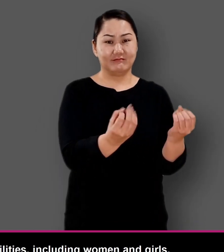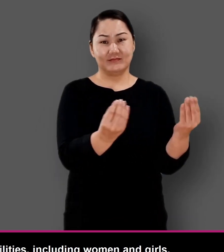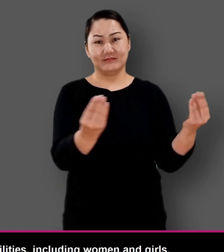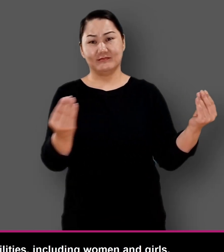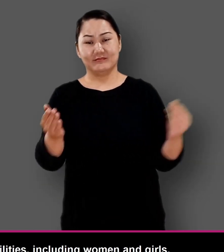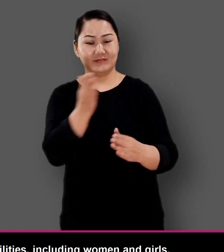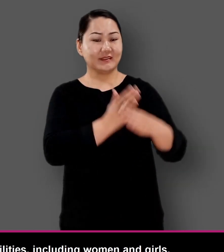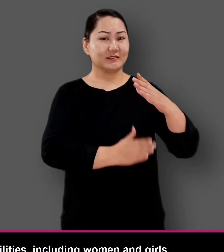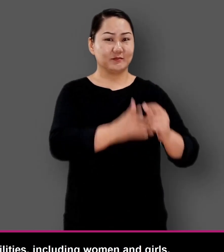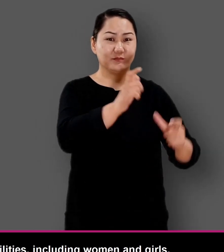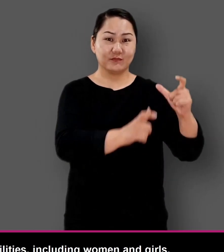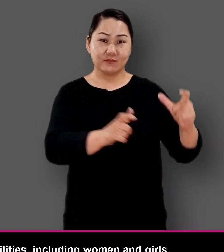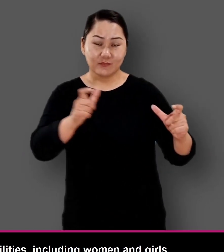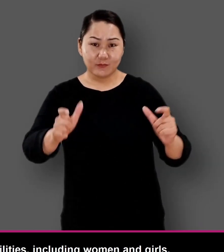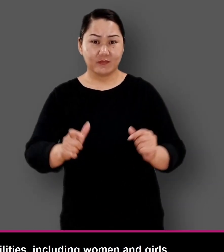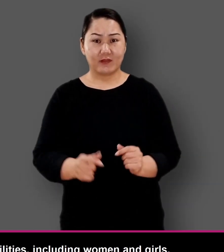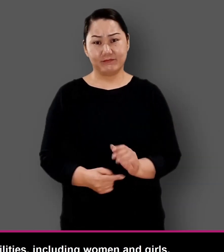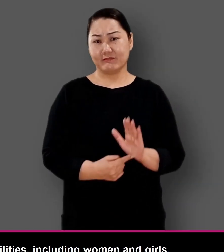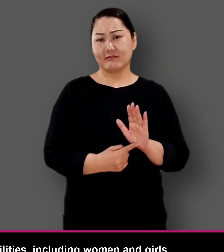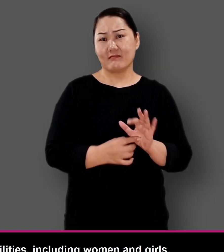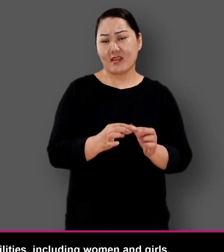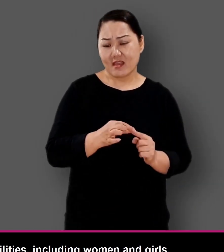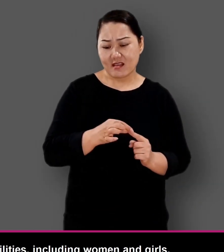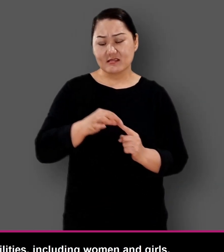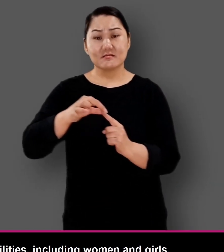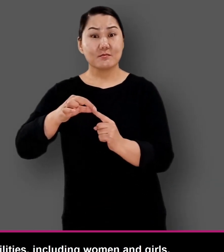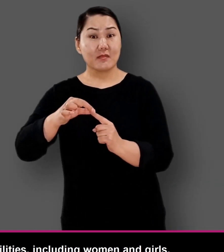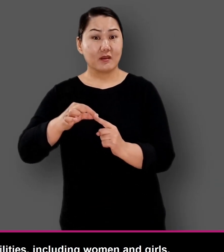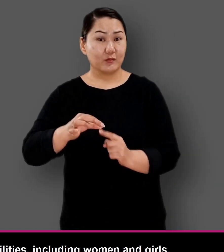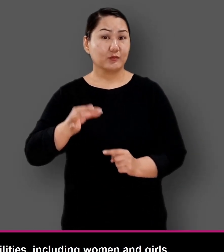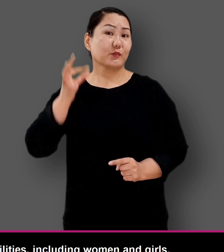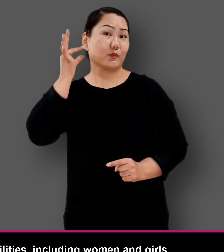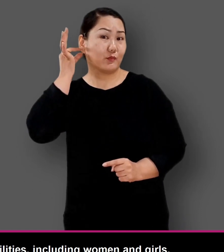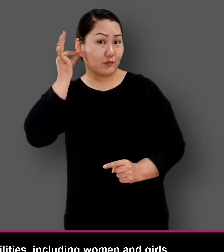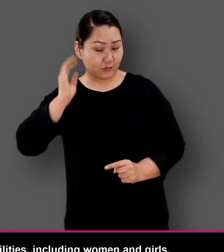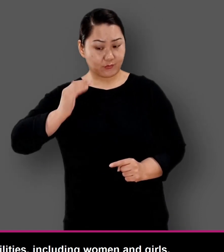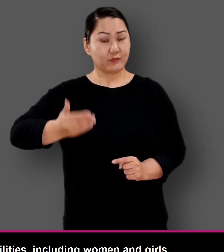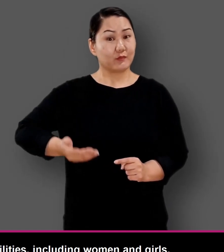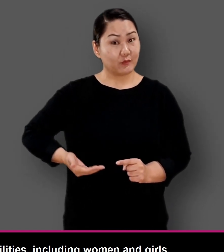Many individuals with disabilities, including women and girls,